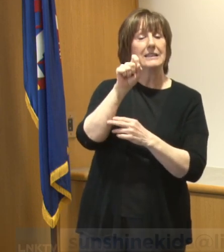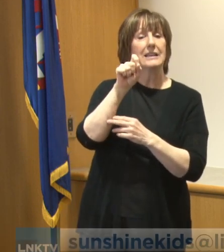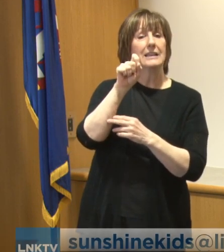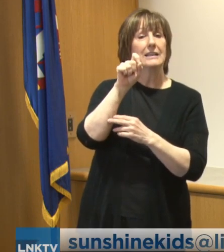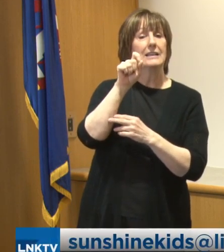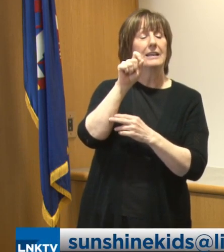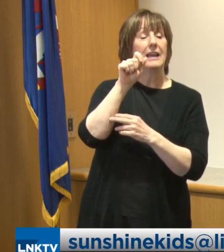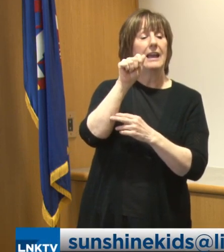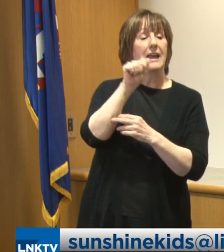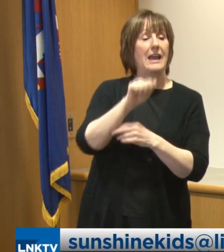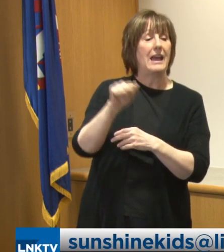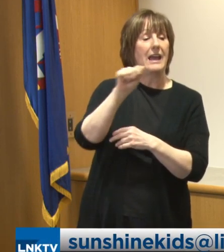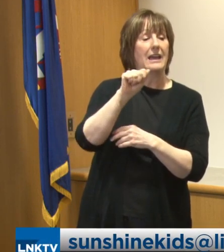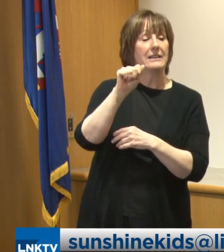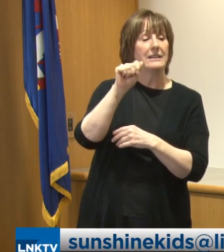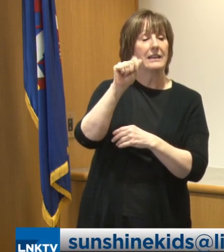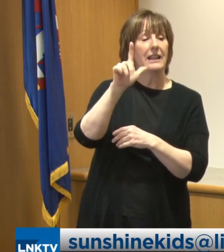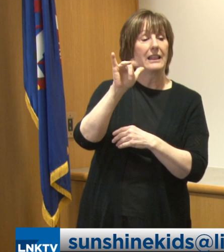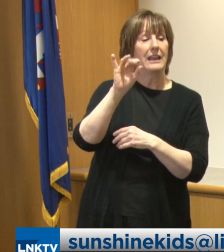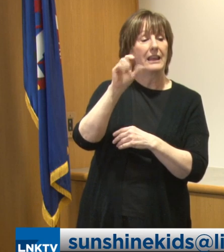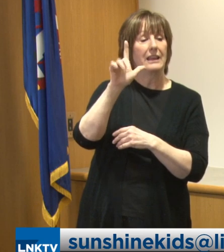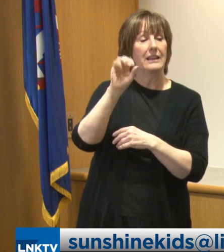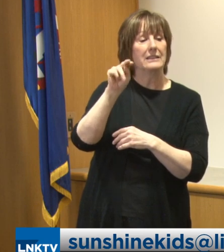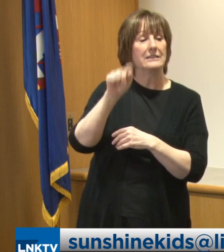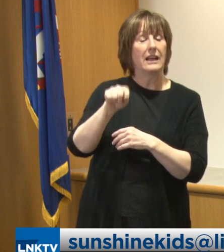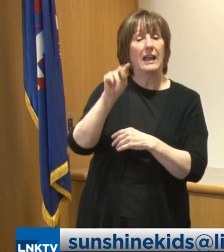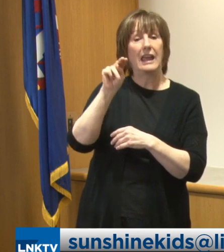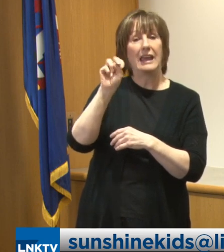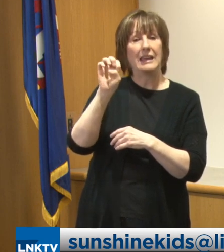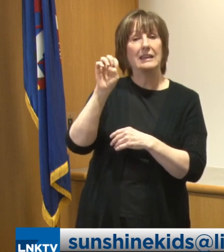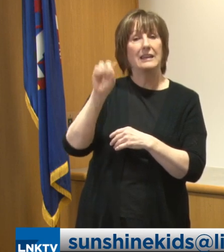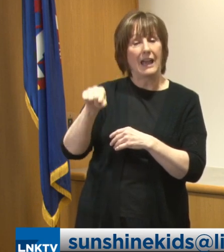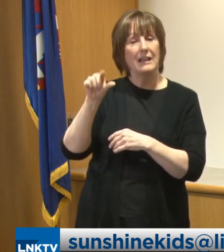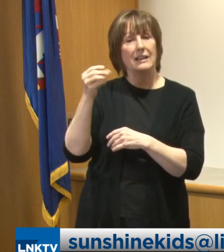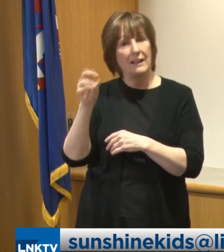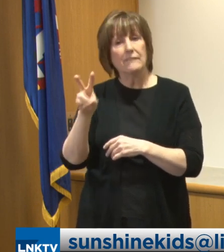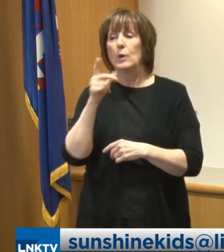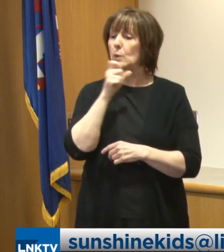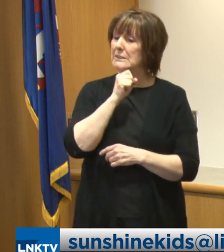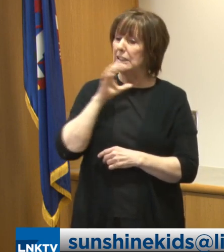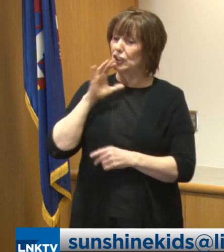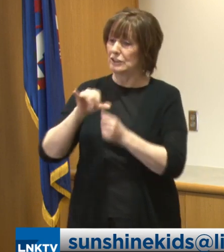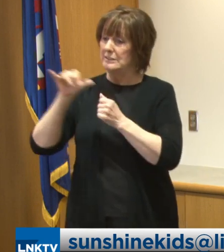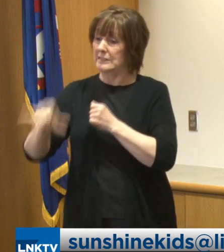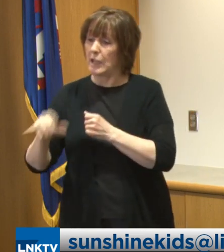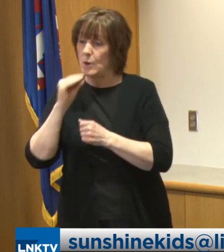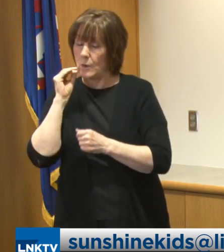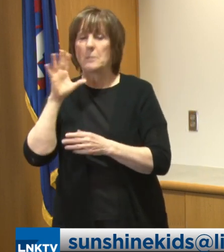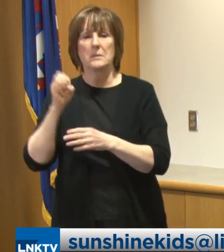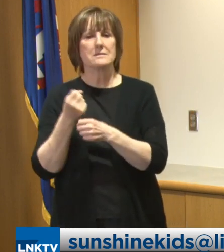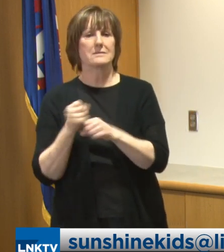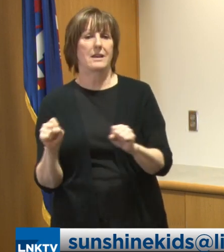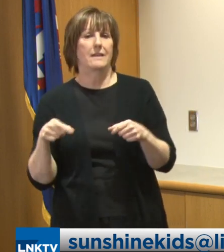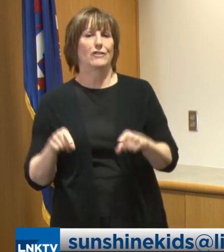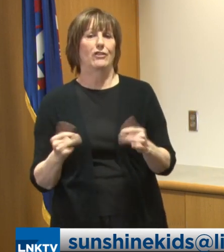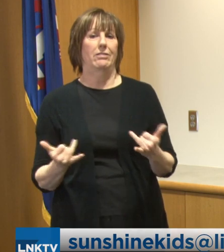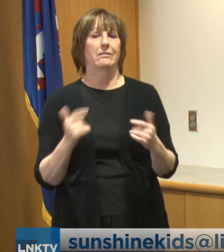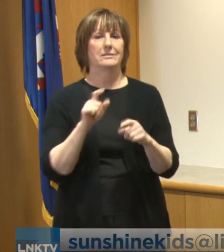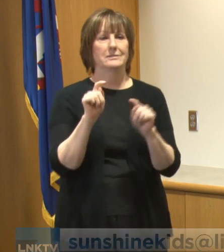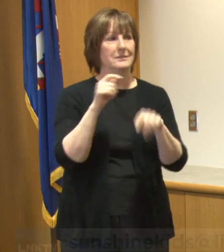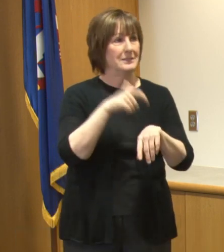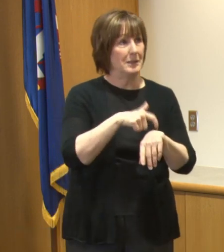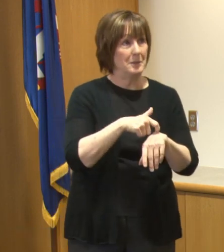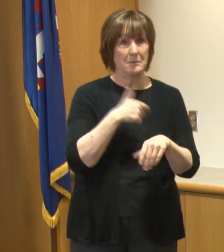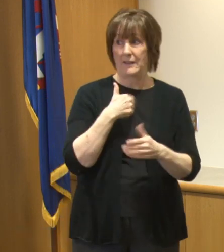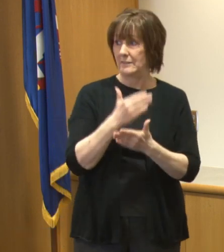sunshinekids@lincoln.ne.gov, and we'll make sure those get to people who are staying, seniors who are staying home to be safe during the pandemic. Do